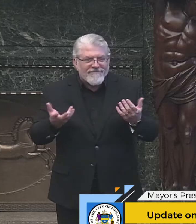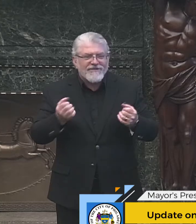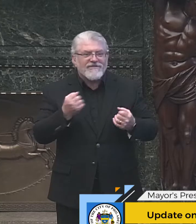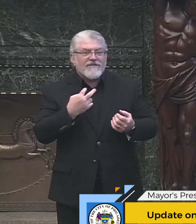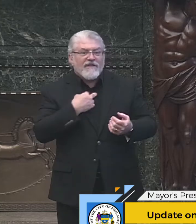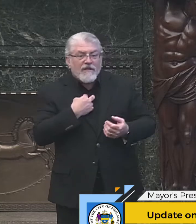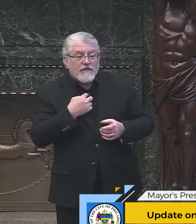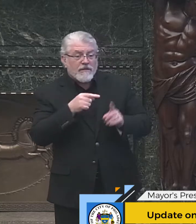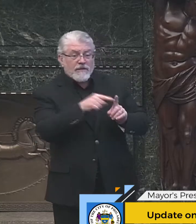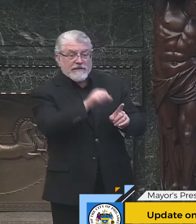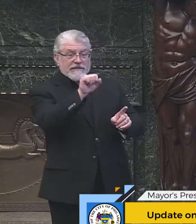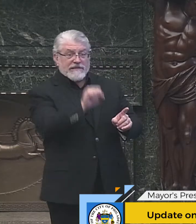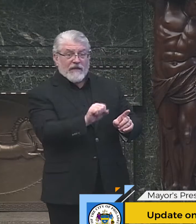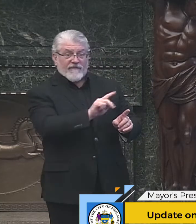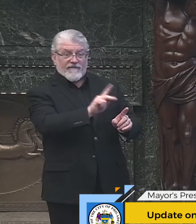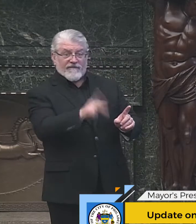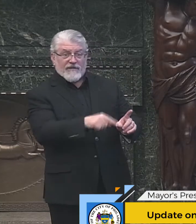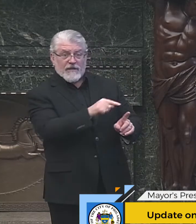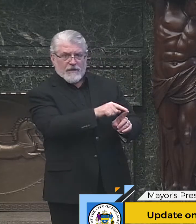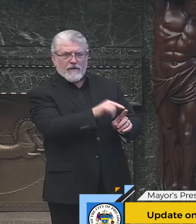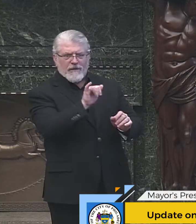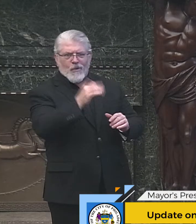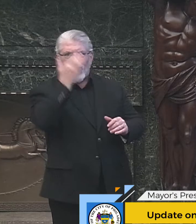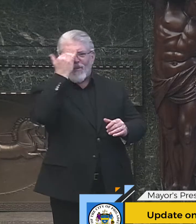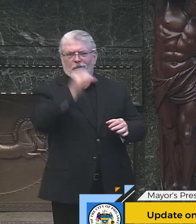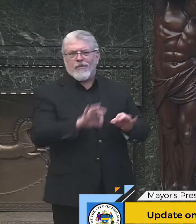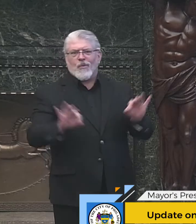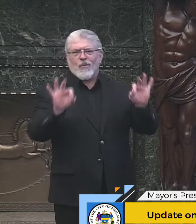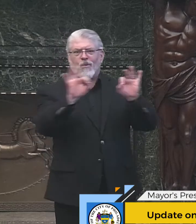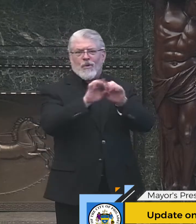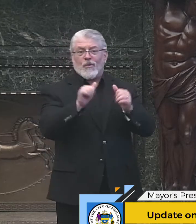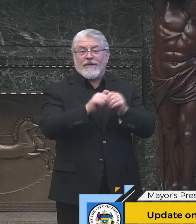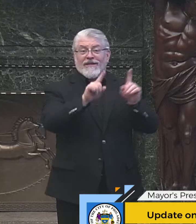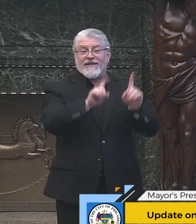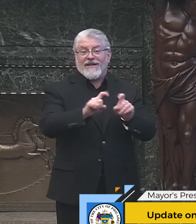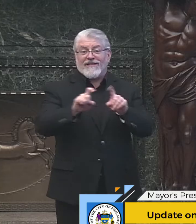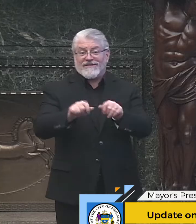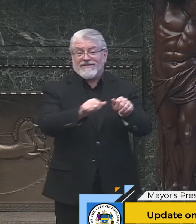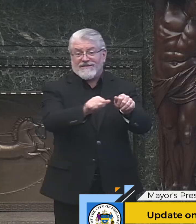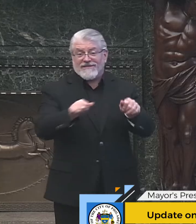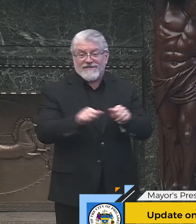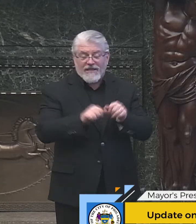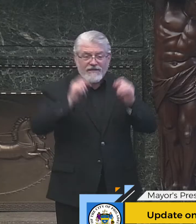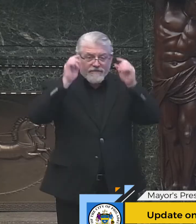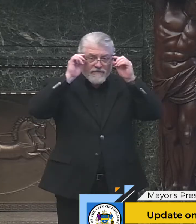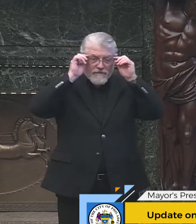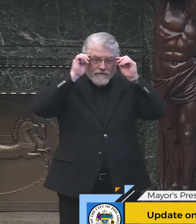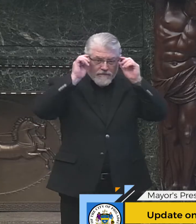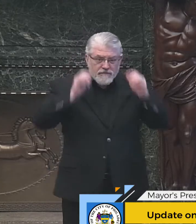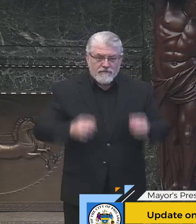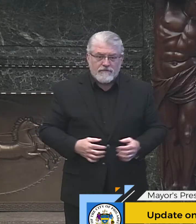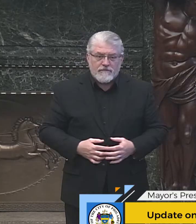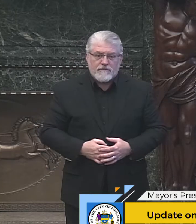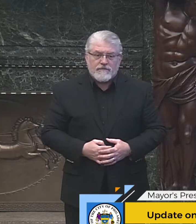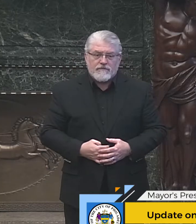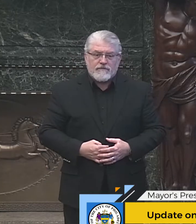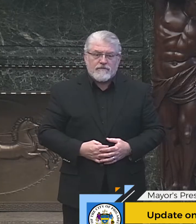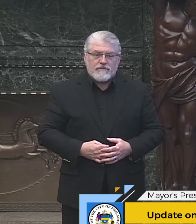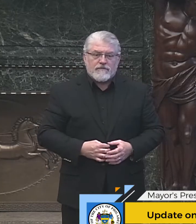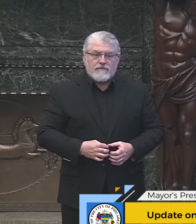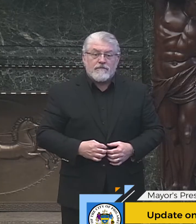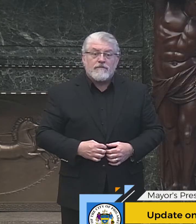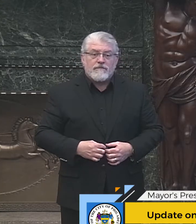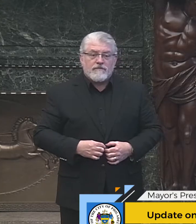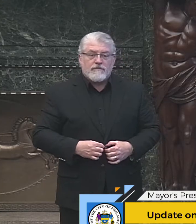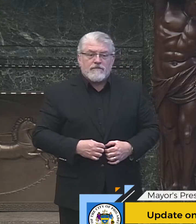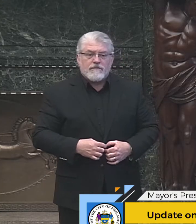site in the parking lot of Citizens Bank Park, where the Department of Public Health, working with our state and federal partners, have set up